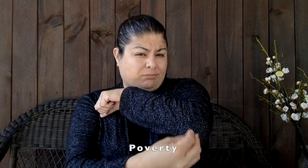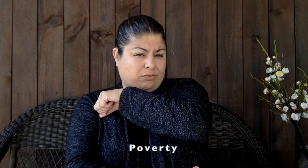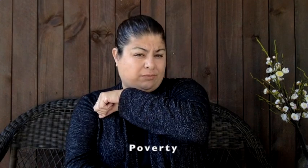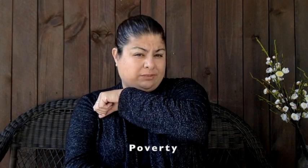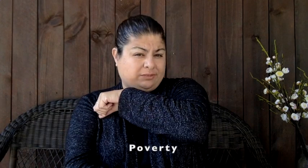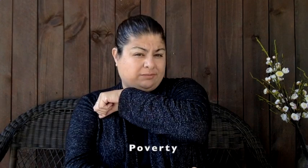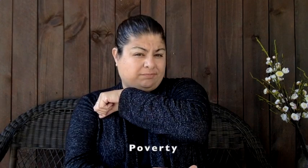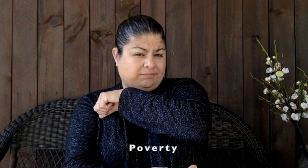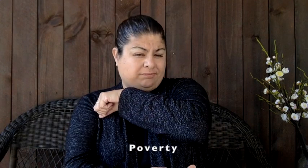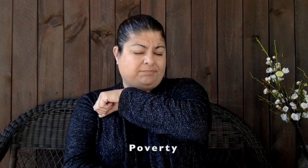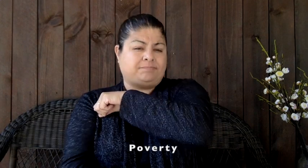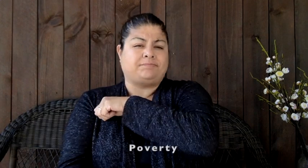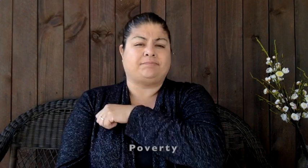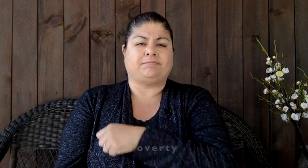poverty.